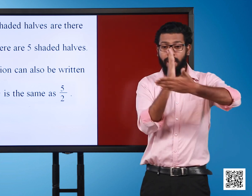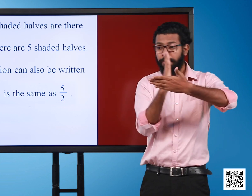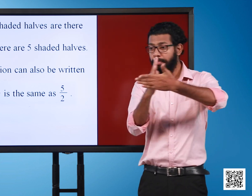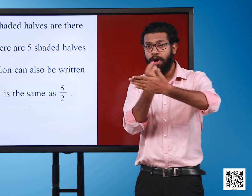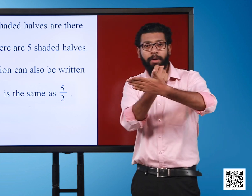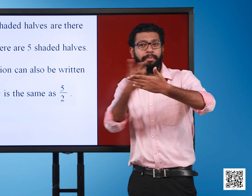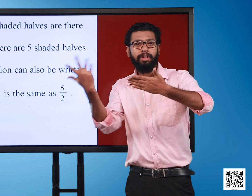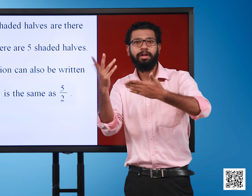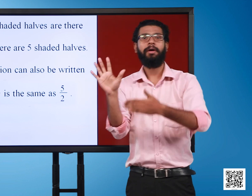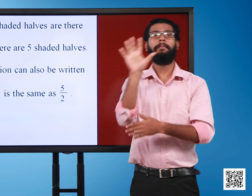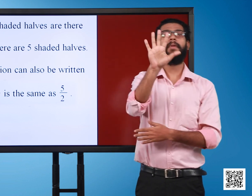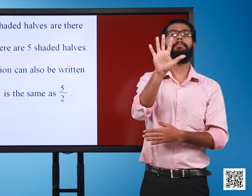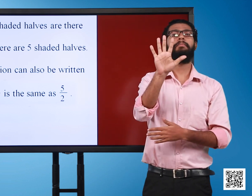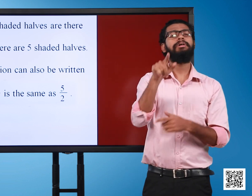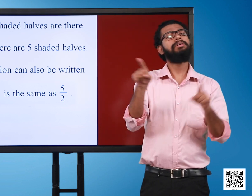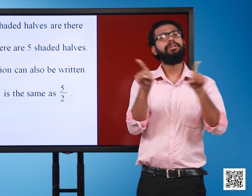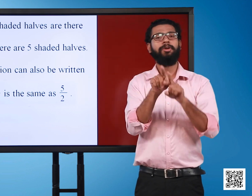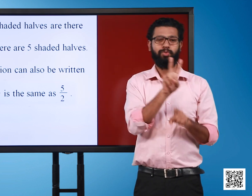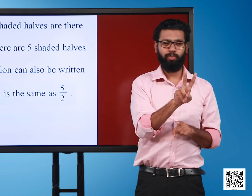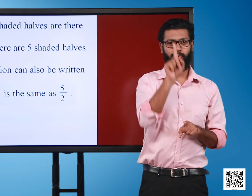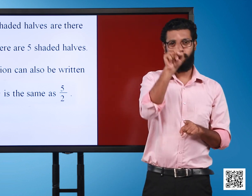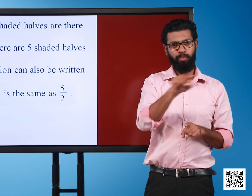2 and half is the same as 5 upon 2.